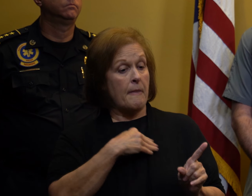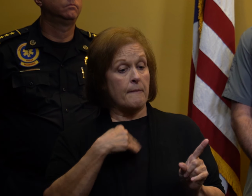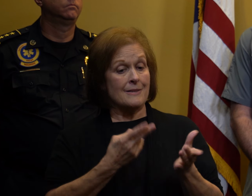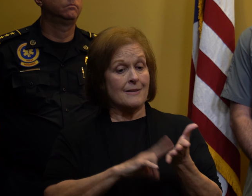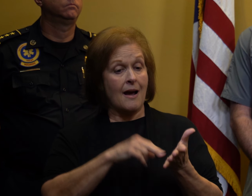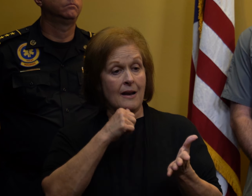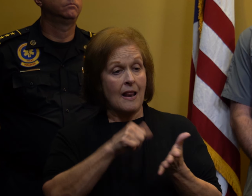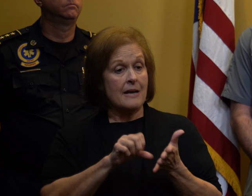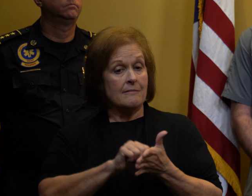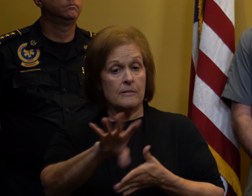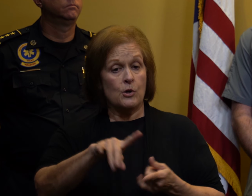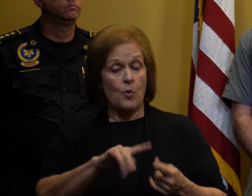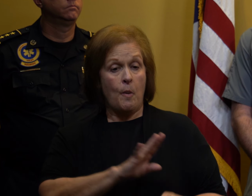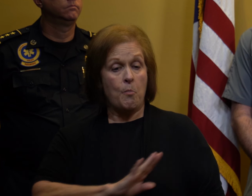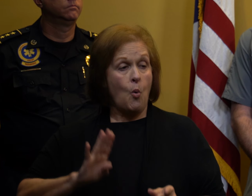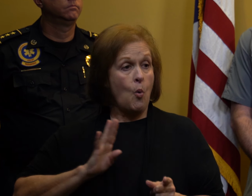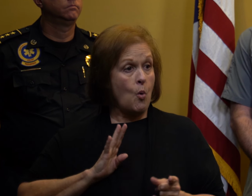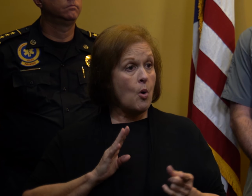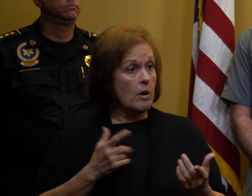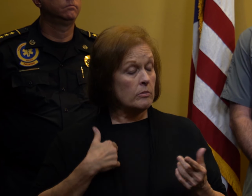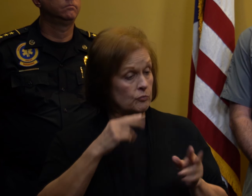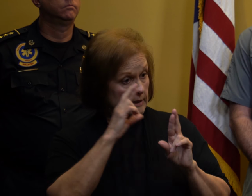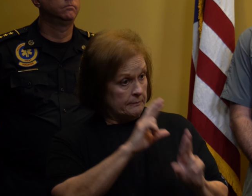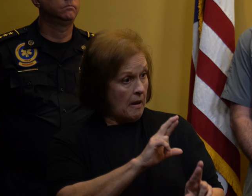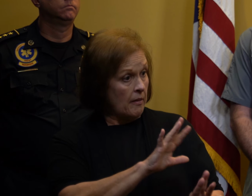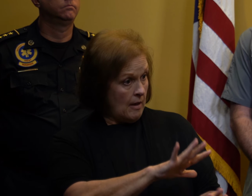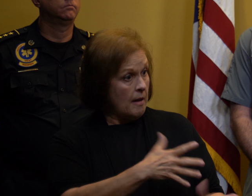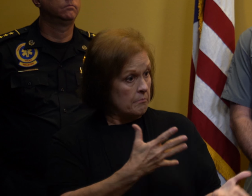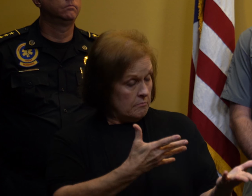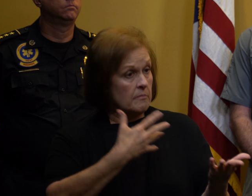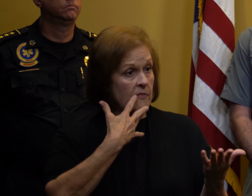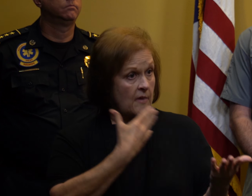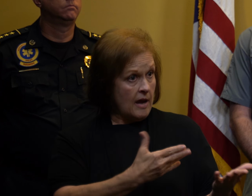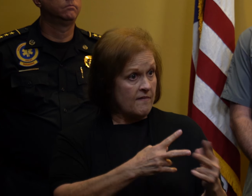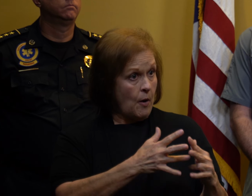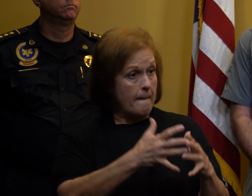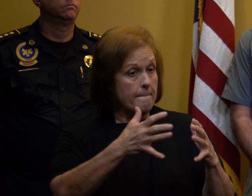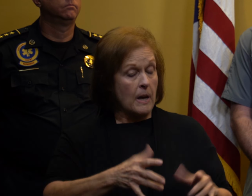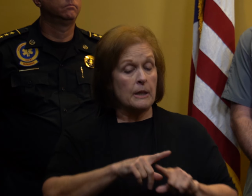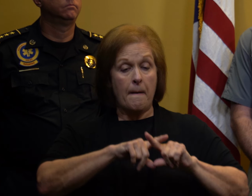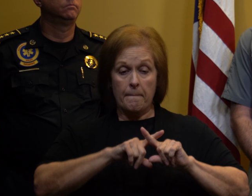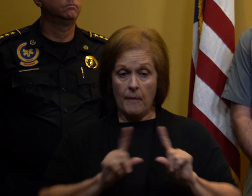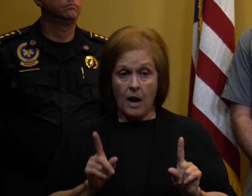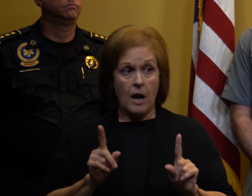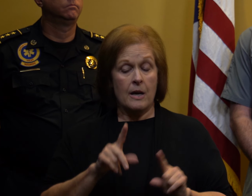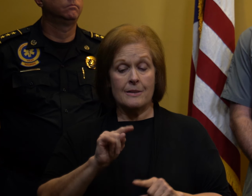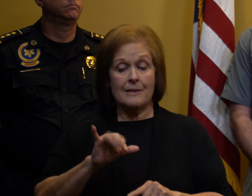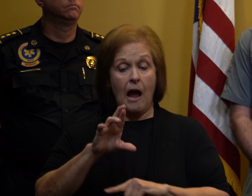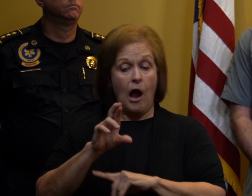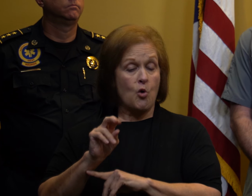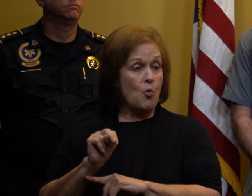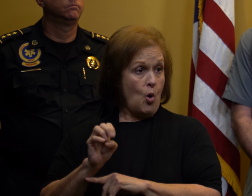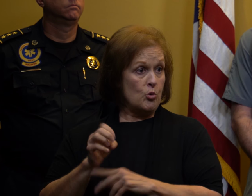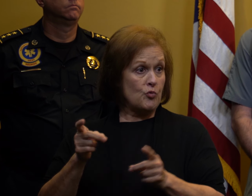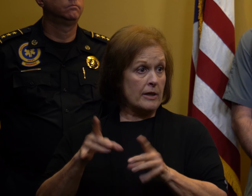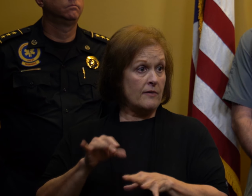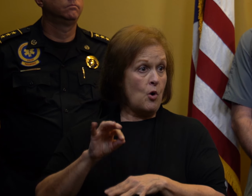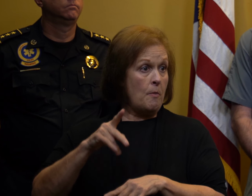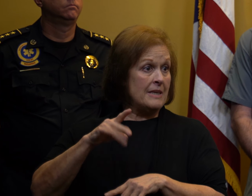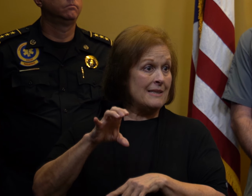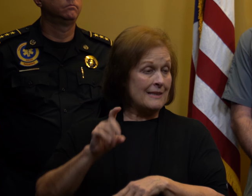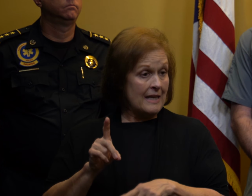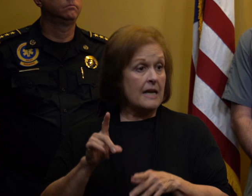and submitting it to the board, I respect their feedback. Thank you very much. However, Tyrone Morris, Director of